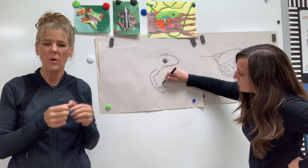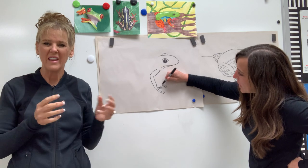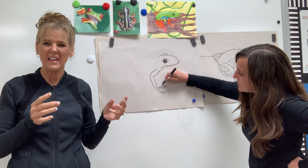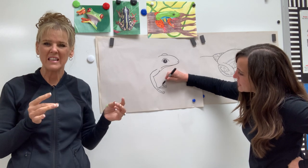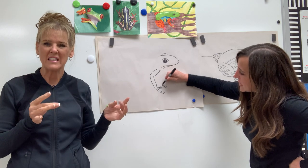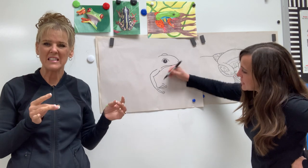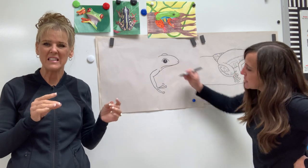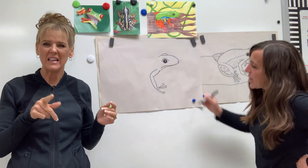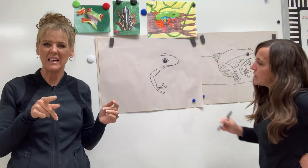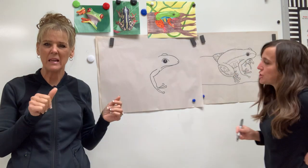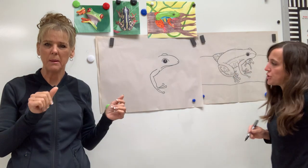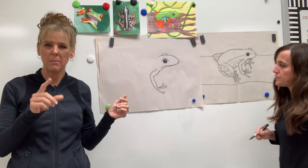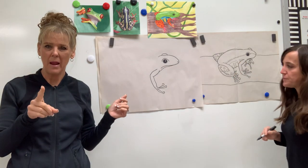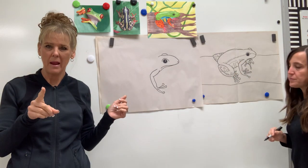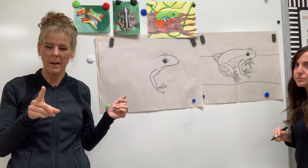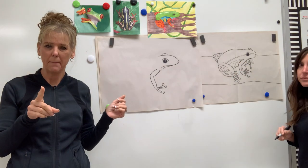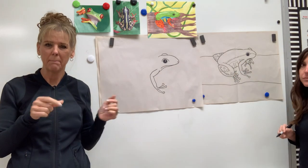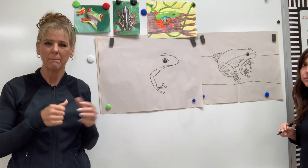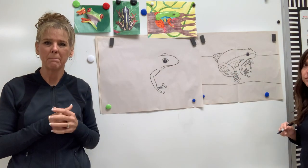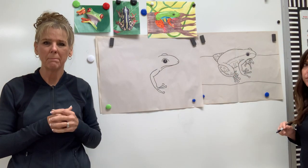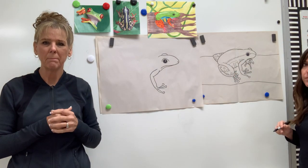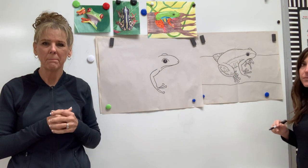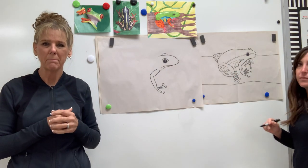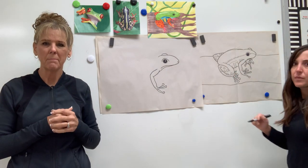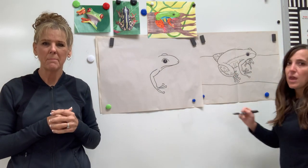with a curved line that doesn't touch.